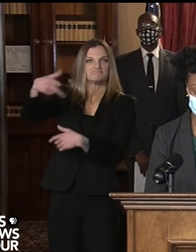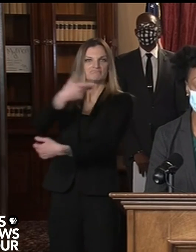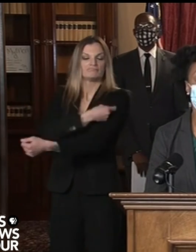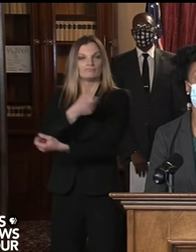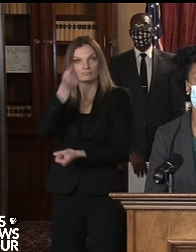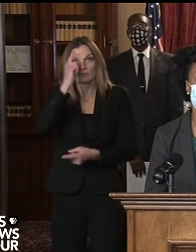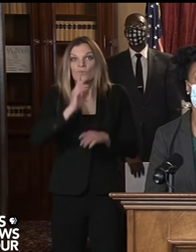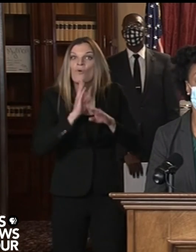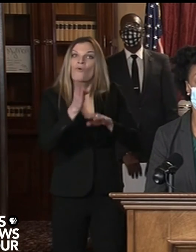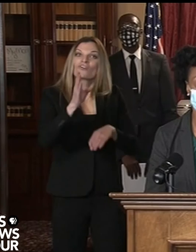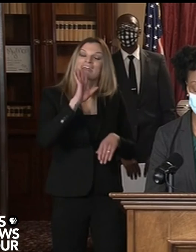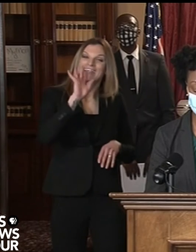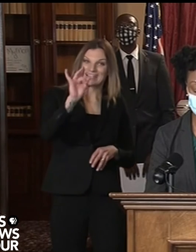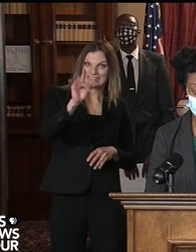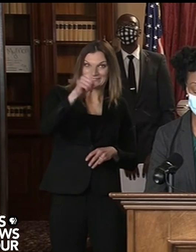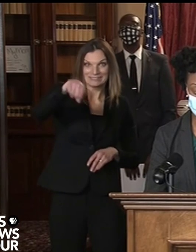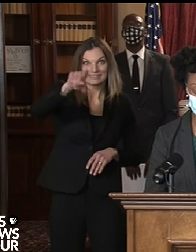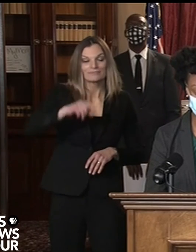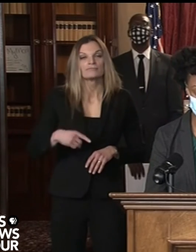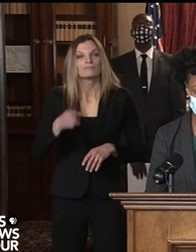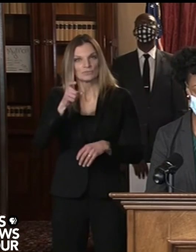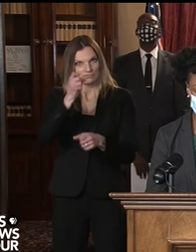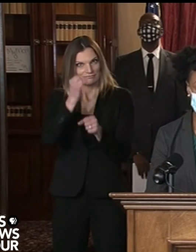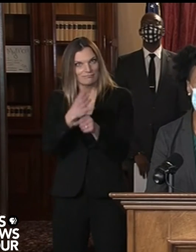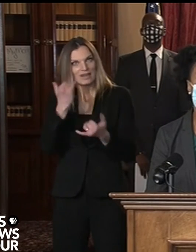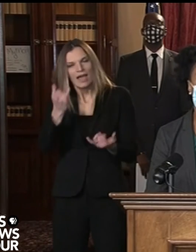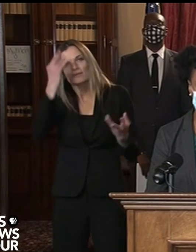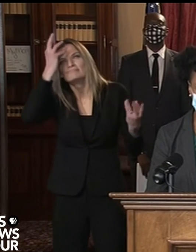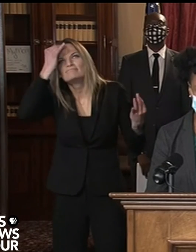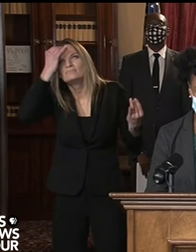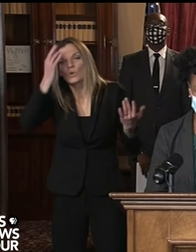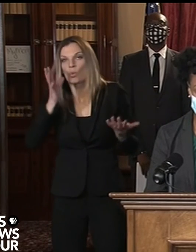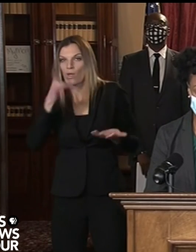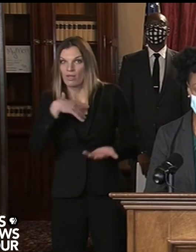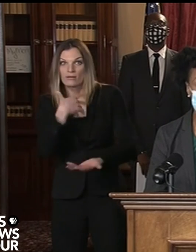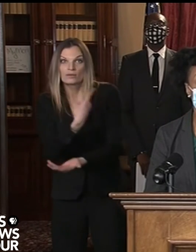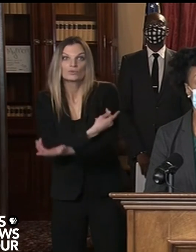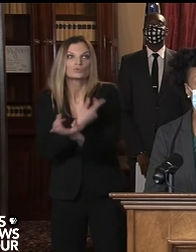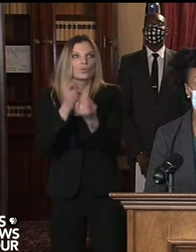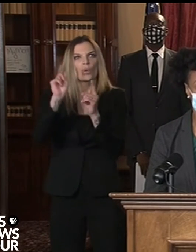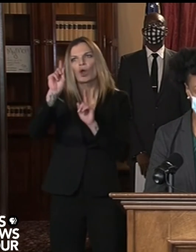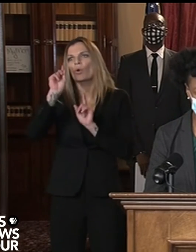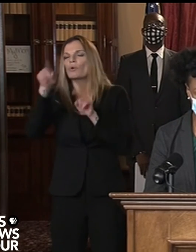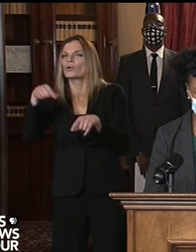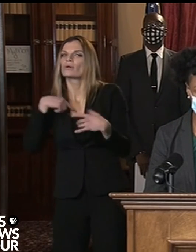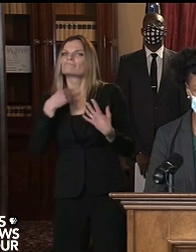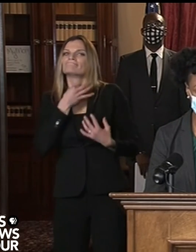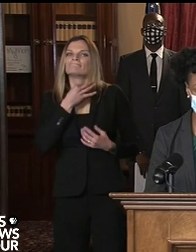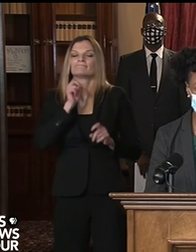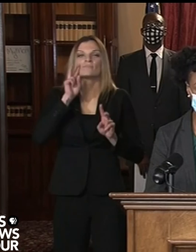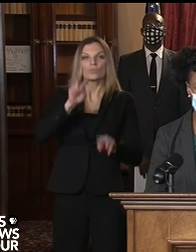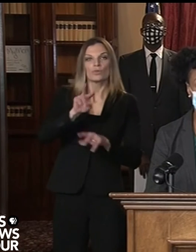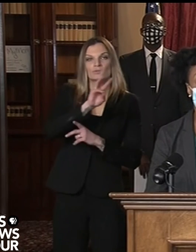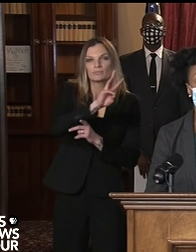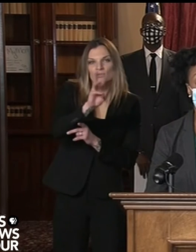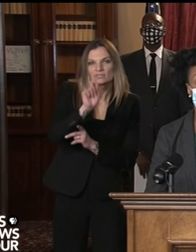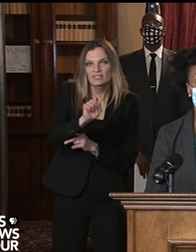18, be planning now for how you will get it. You can also visit our website for more information at